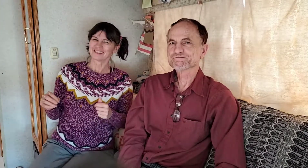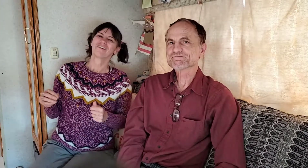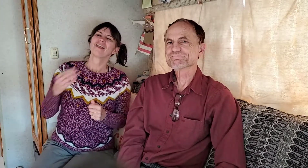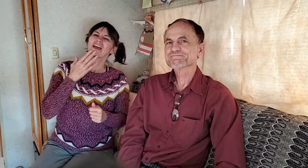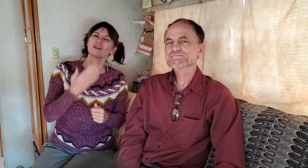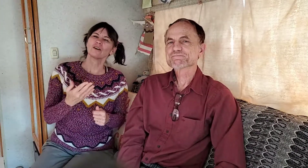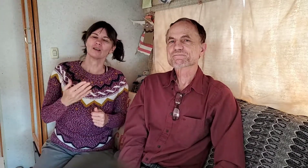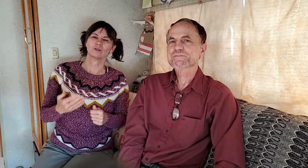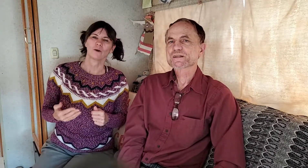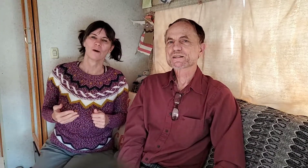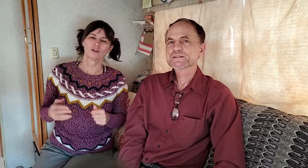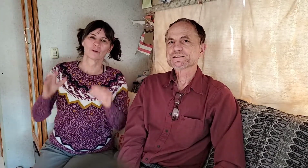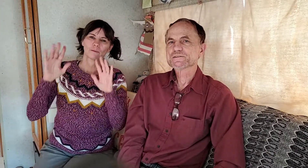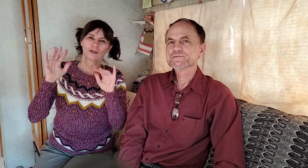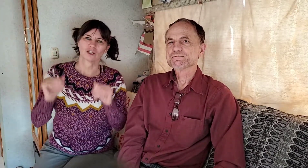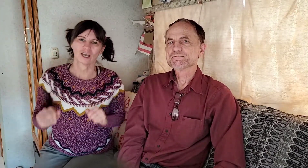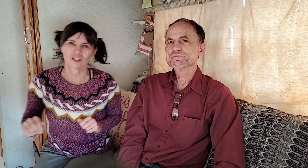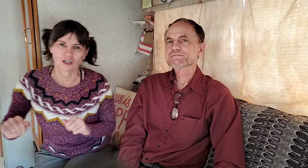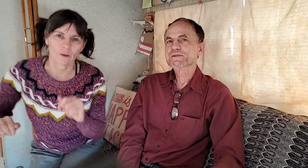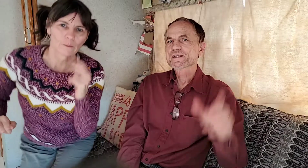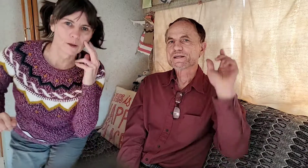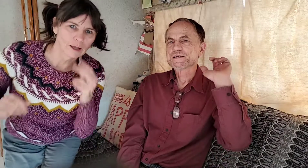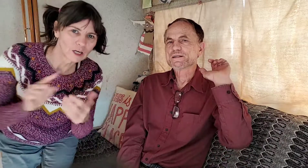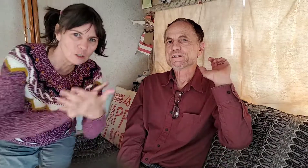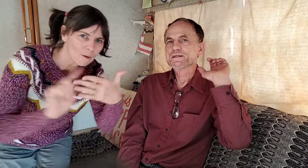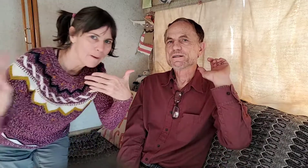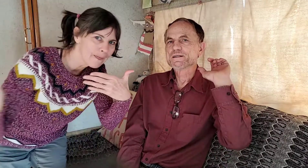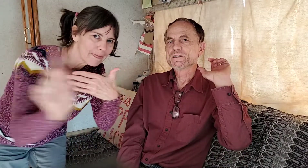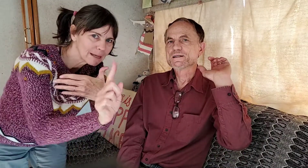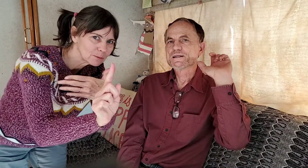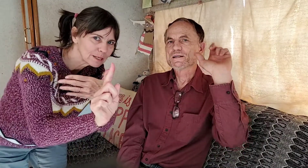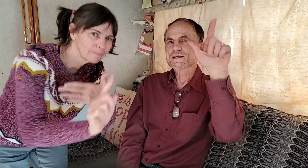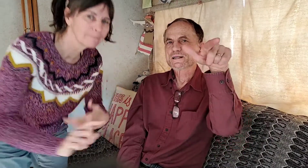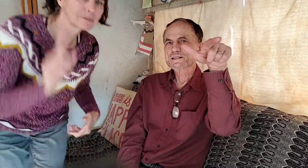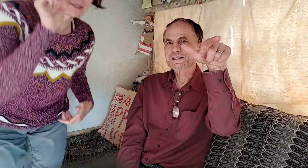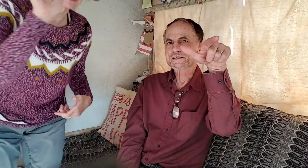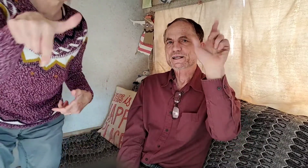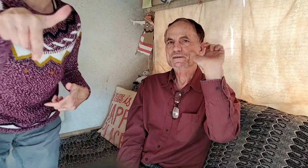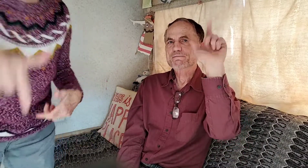So thank you guys so much. We appreciate you, and we'll catch you next week. See you later.